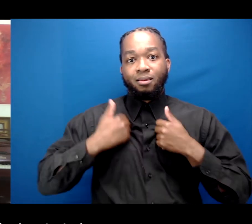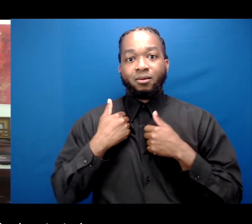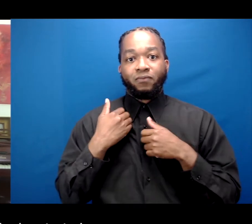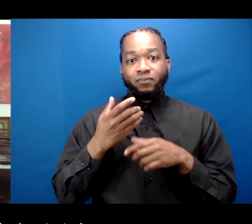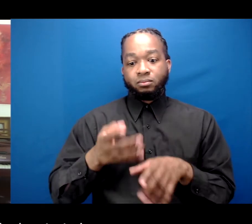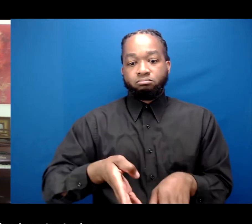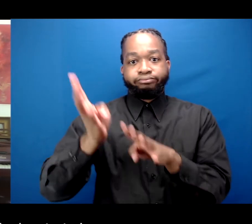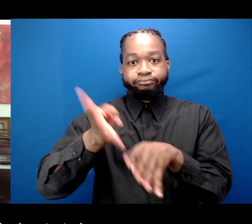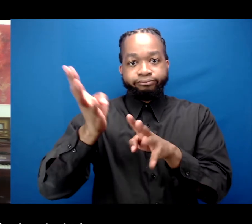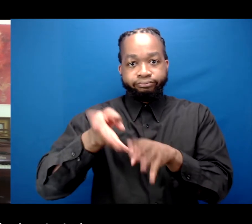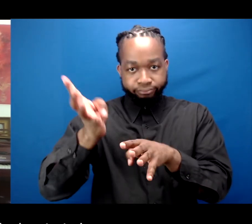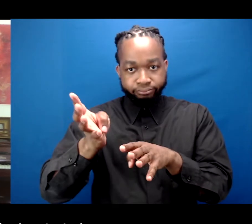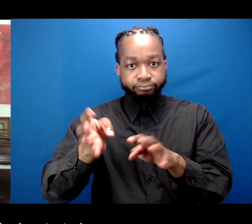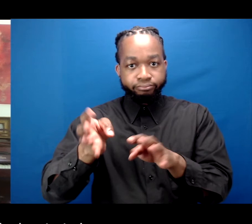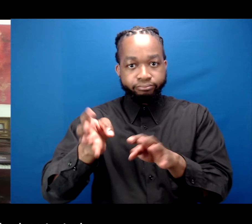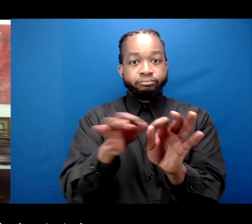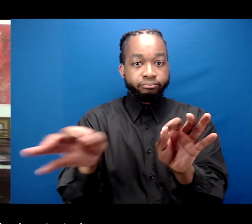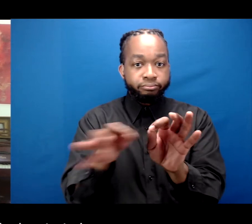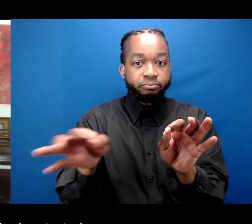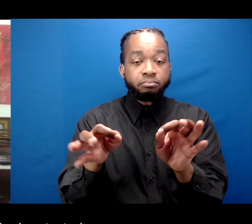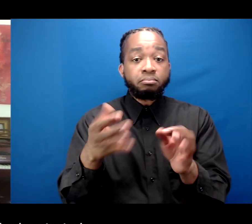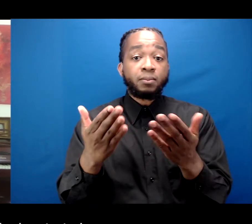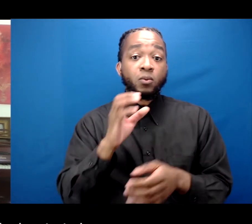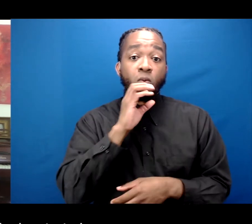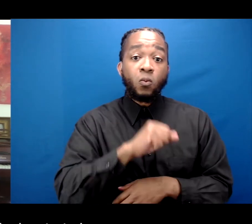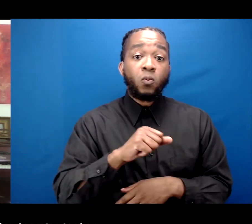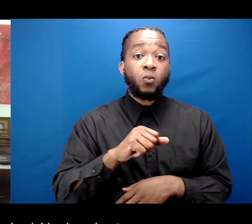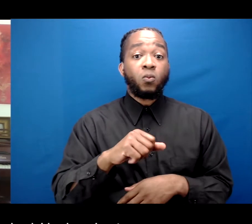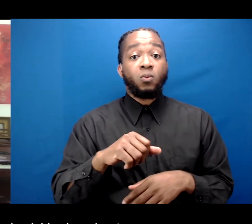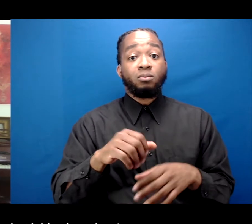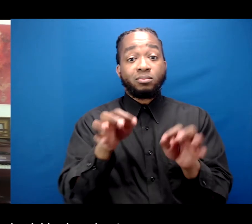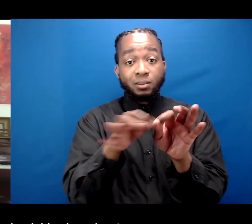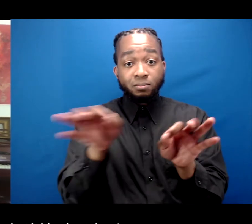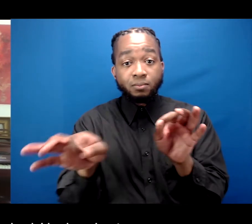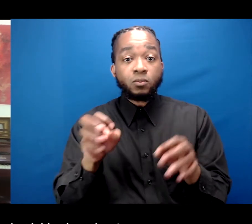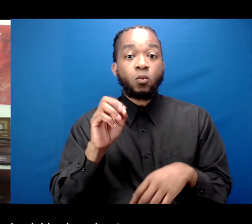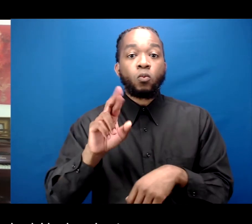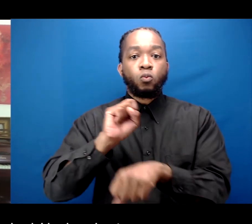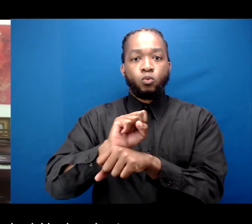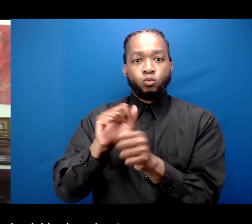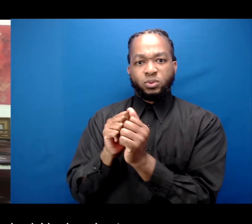caption inserter tool or by working with a vendor to add real-time closed captions